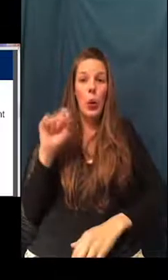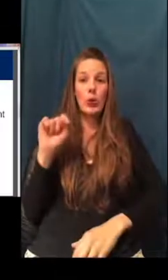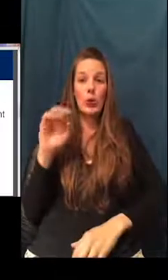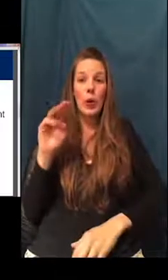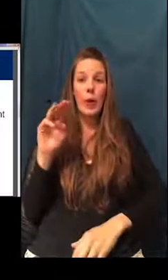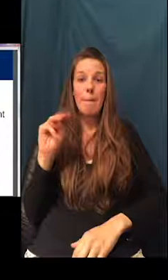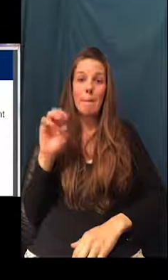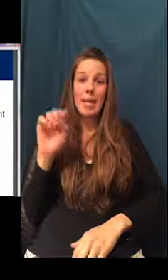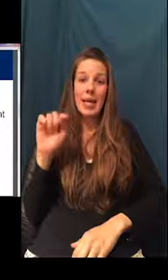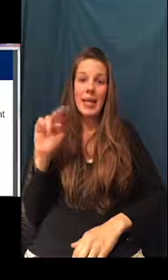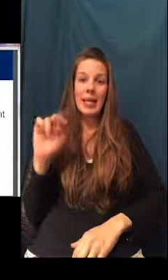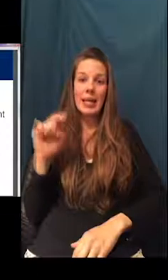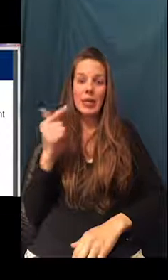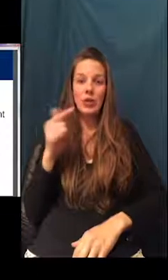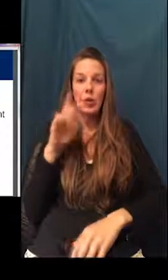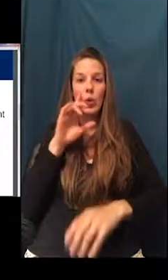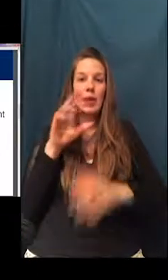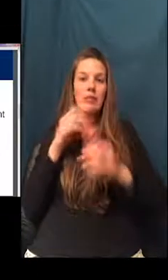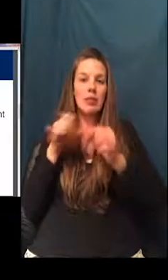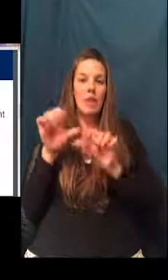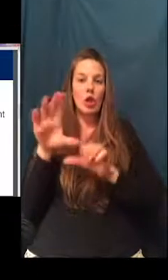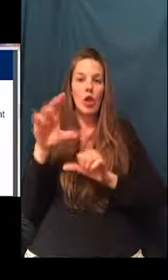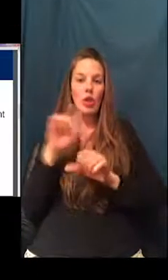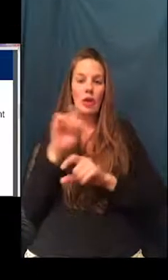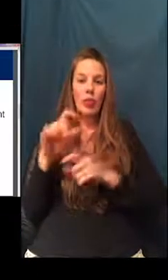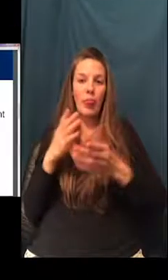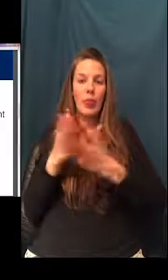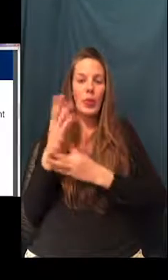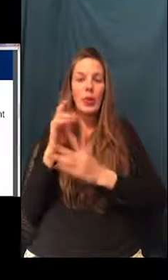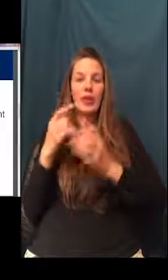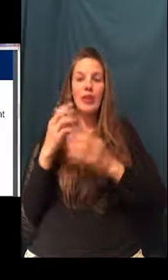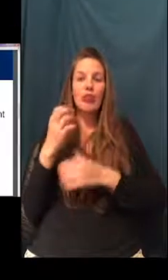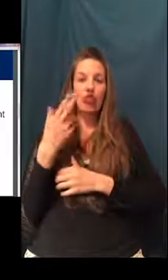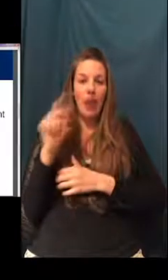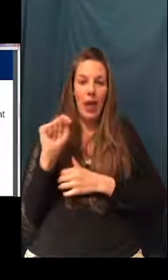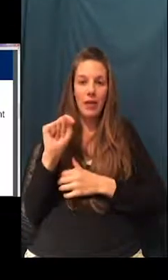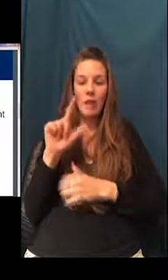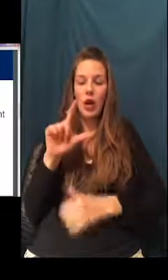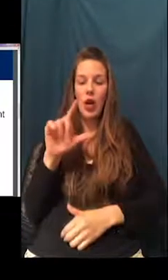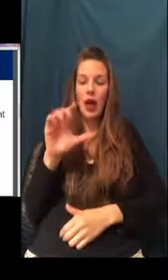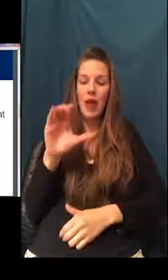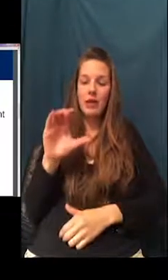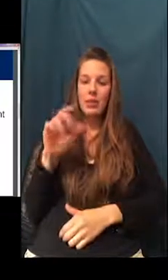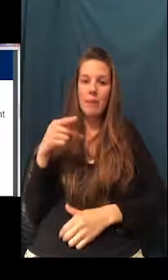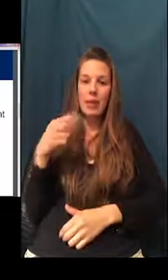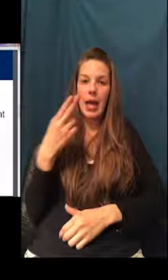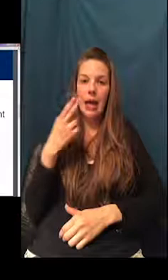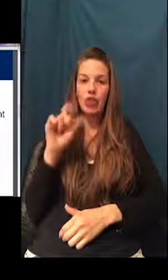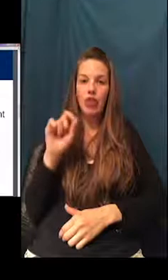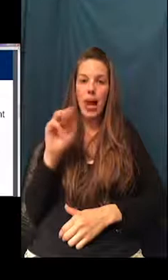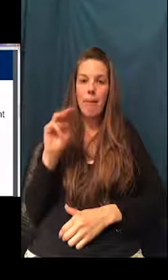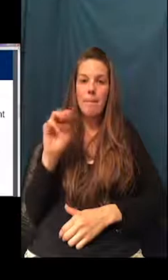you could submit your question through, or you can email your question to